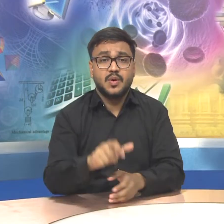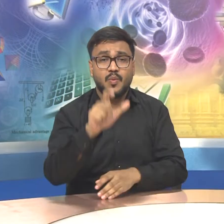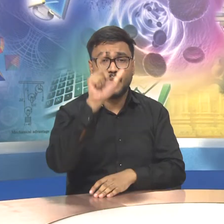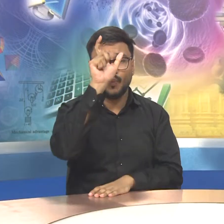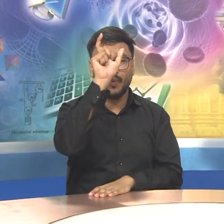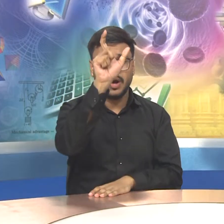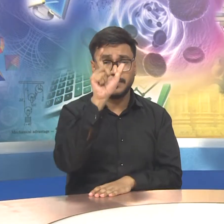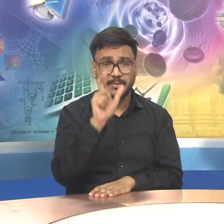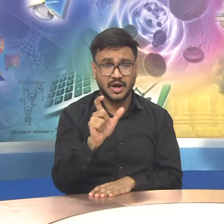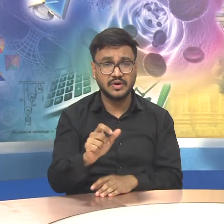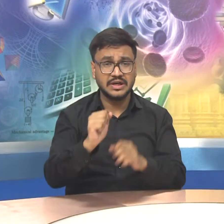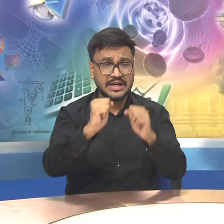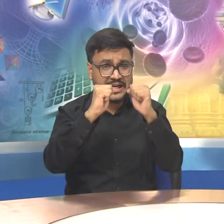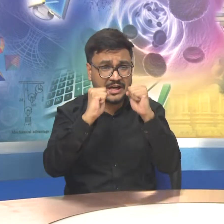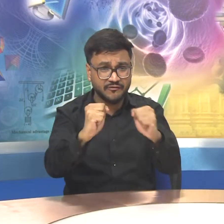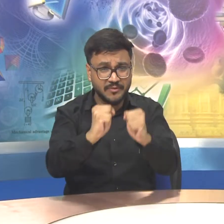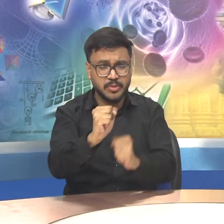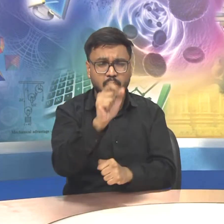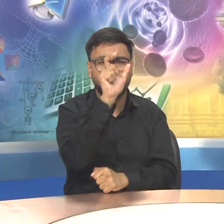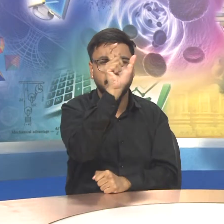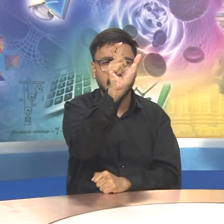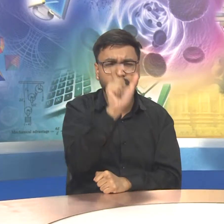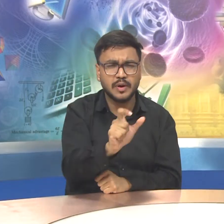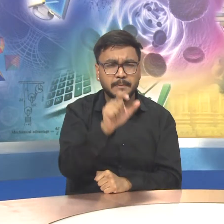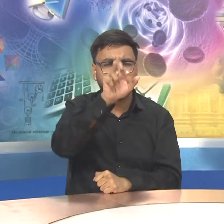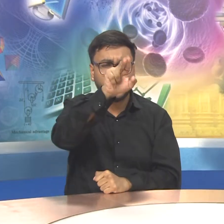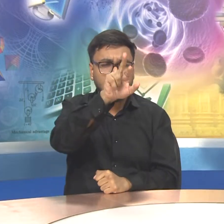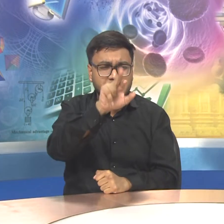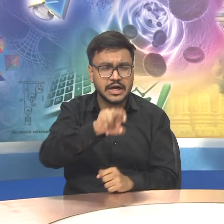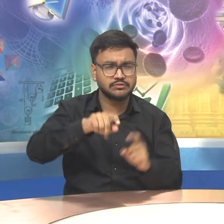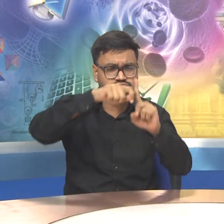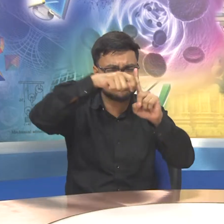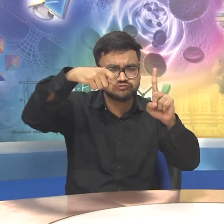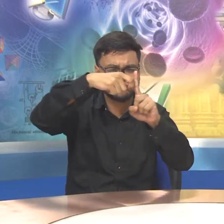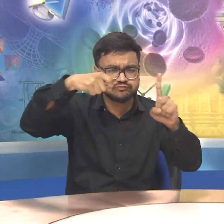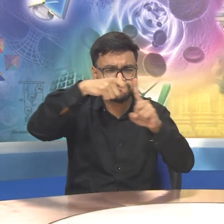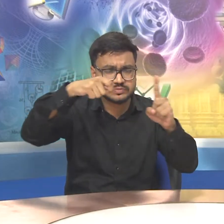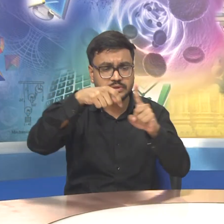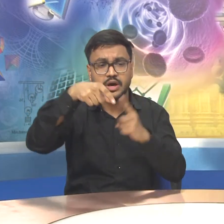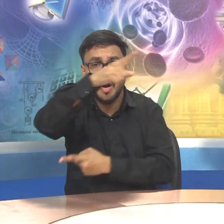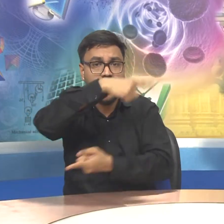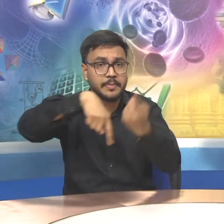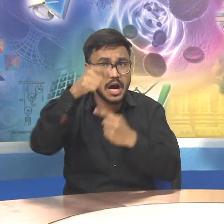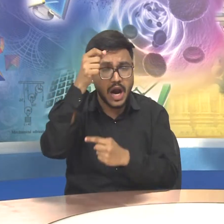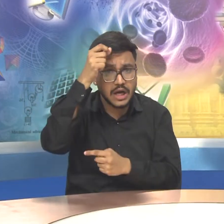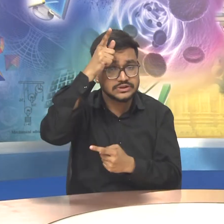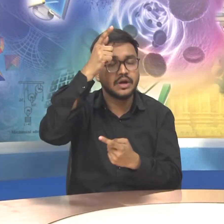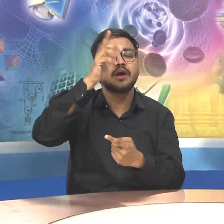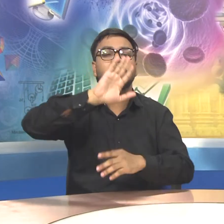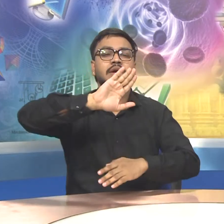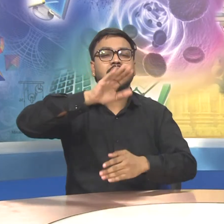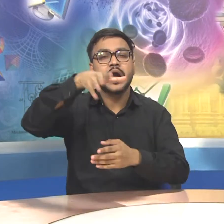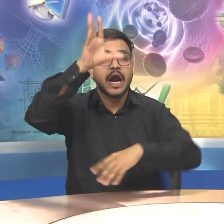Before reading the lessons, we will learn some difficult words for the better understanding.